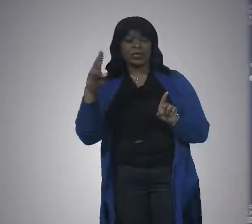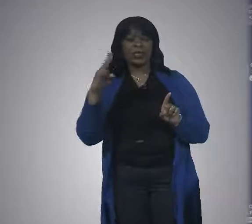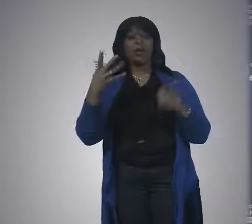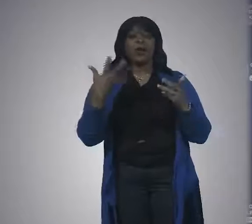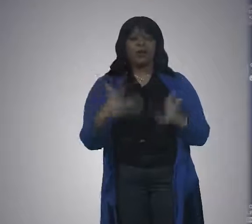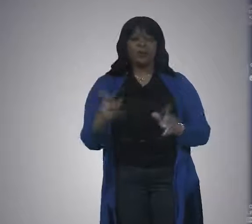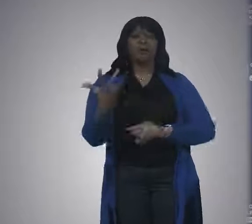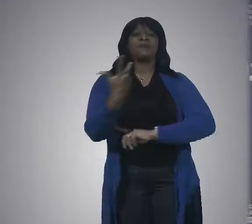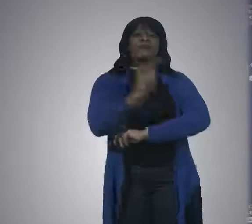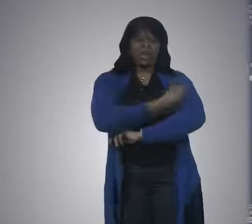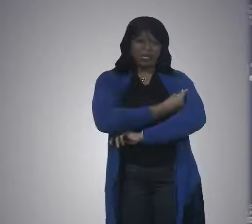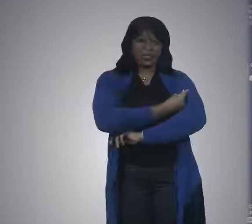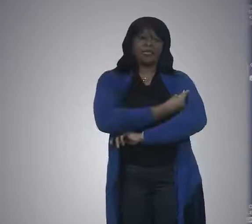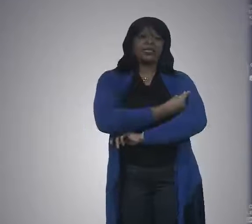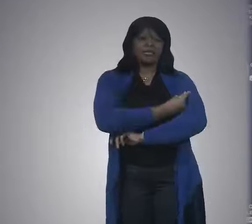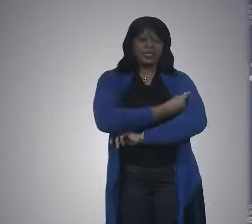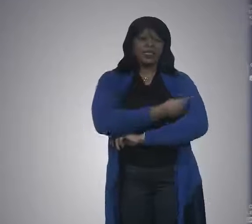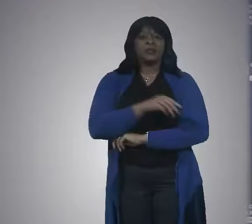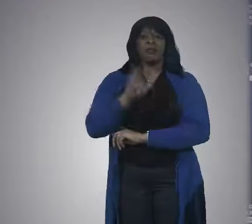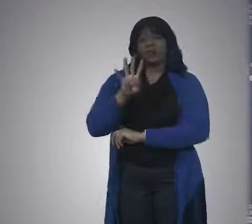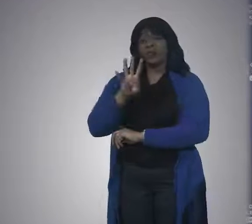been vaccinated, and